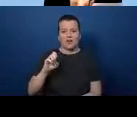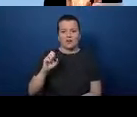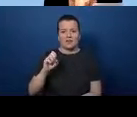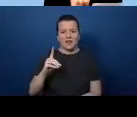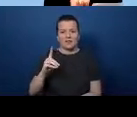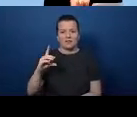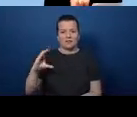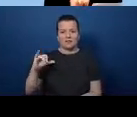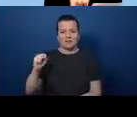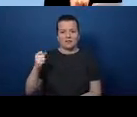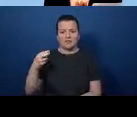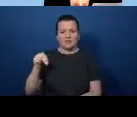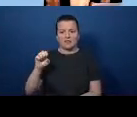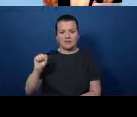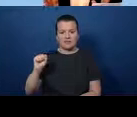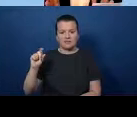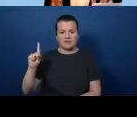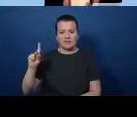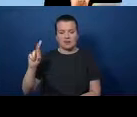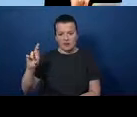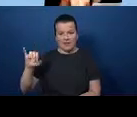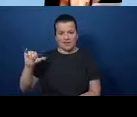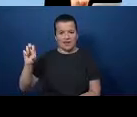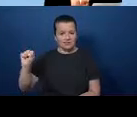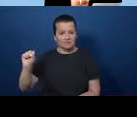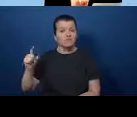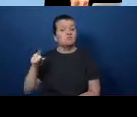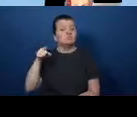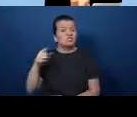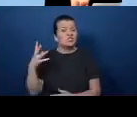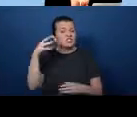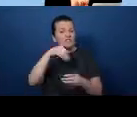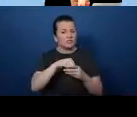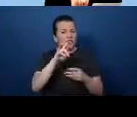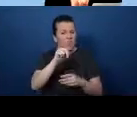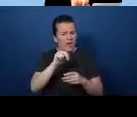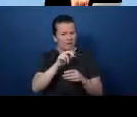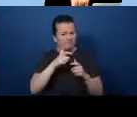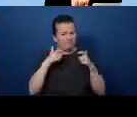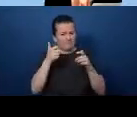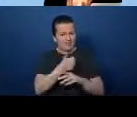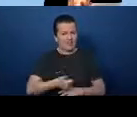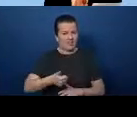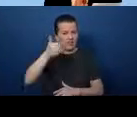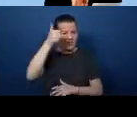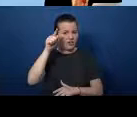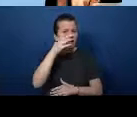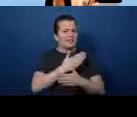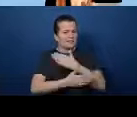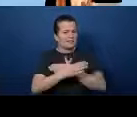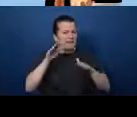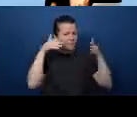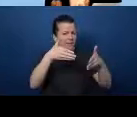Disability and Accessibility, Professor Maria Soledad Cisternas Reyes.